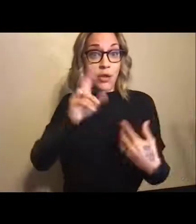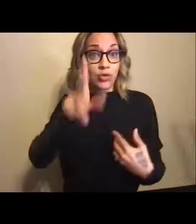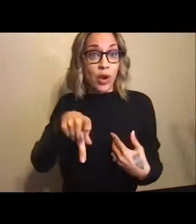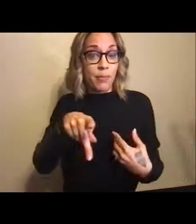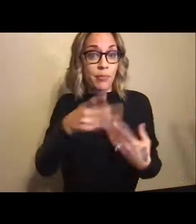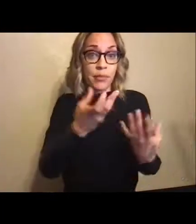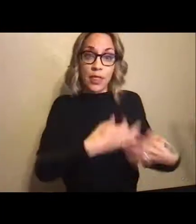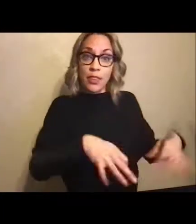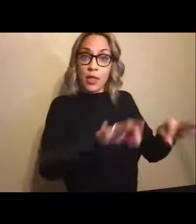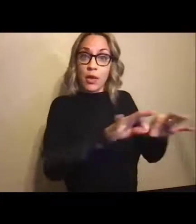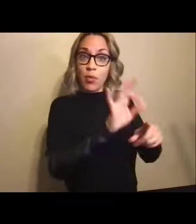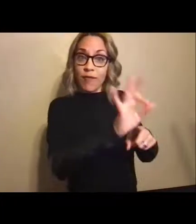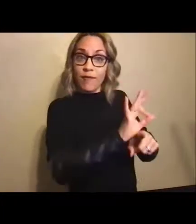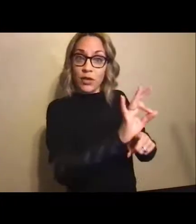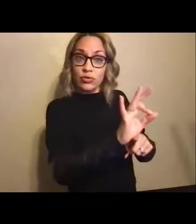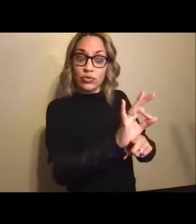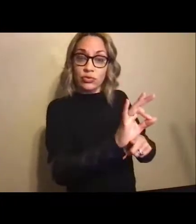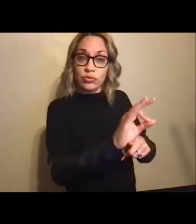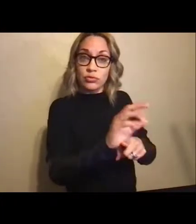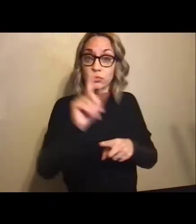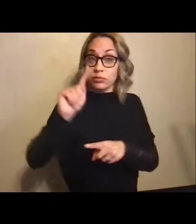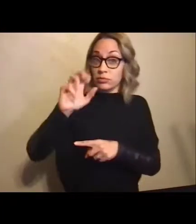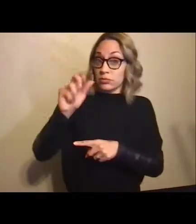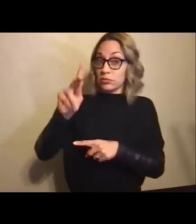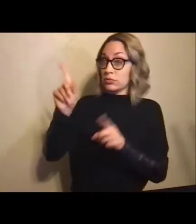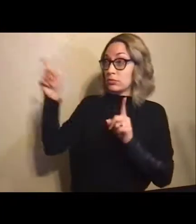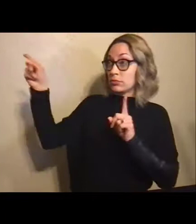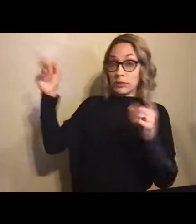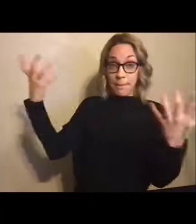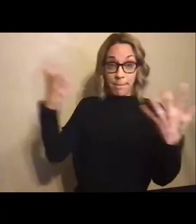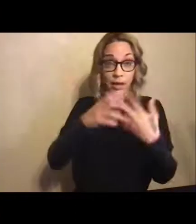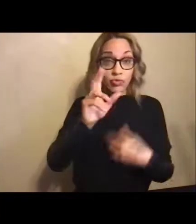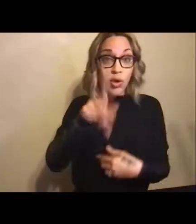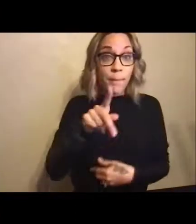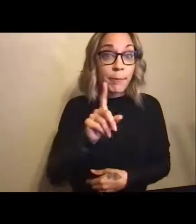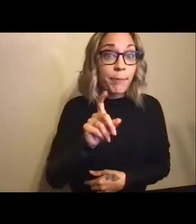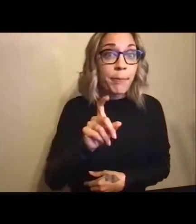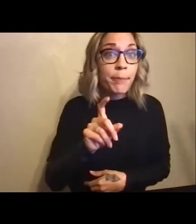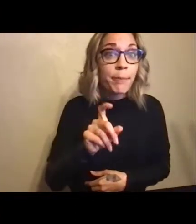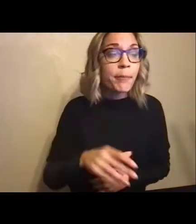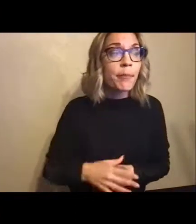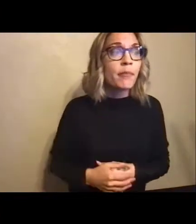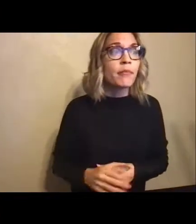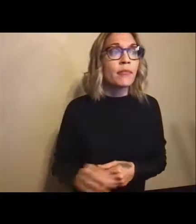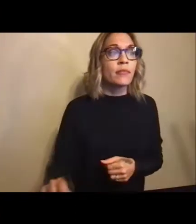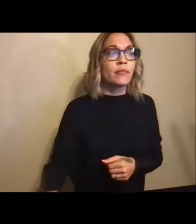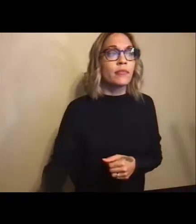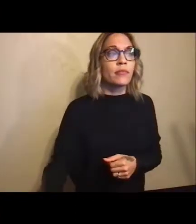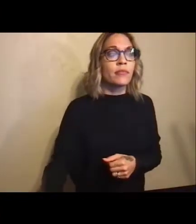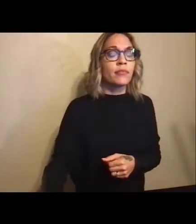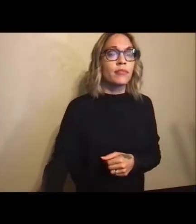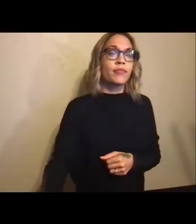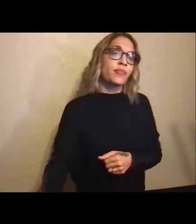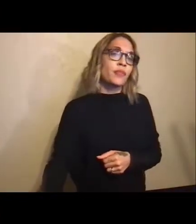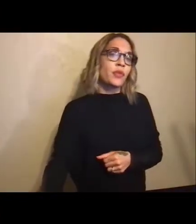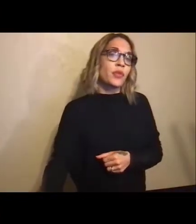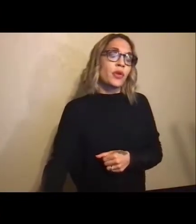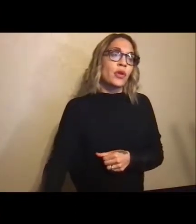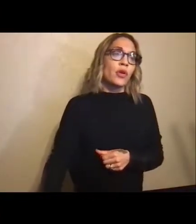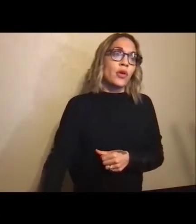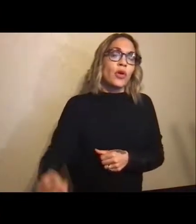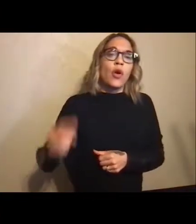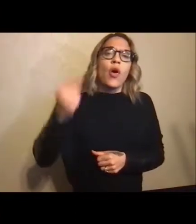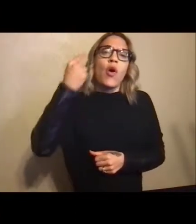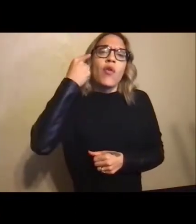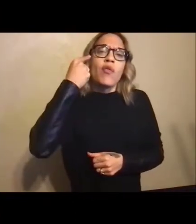out your business functions. You already have your tasks listed out, and then you can figure out if they match